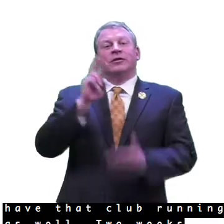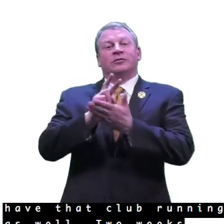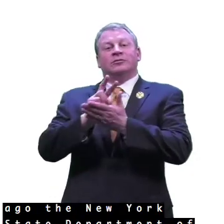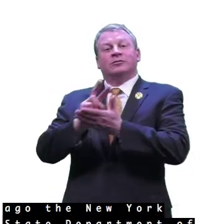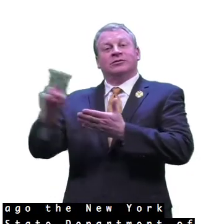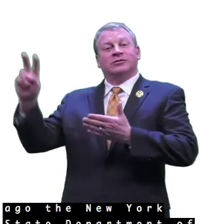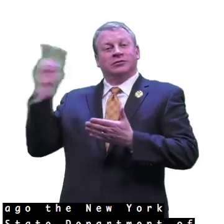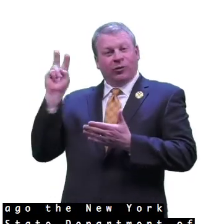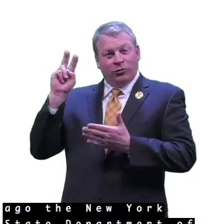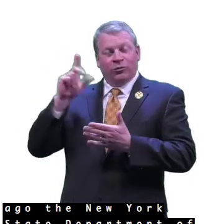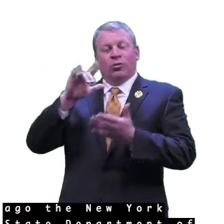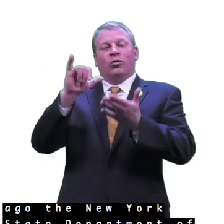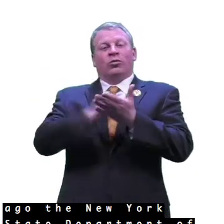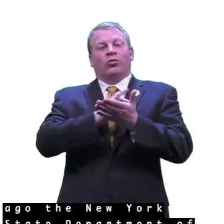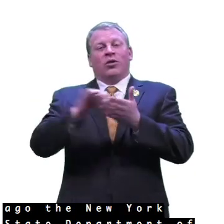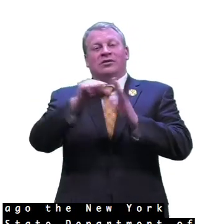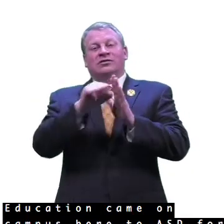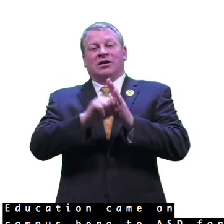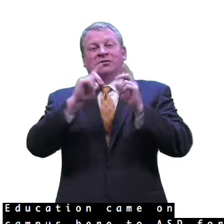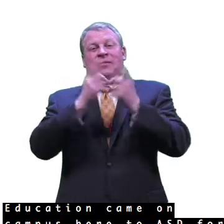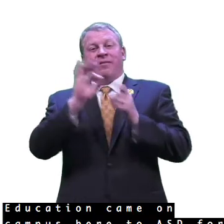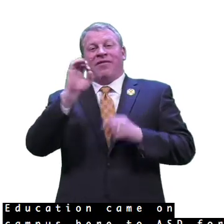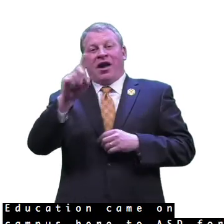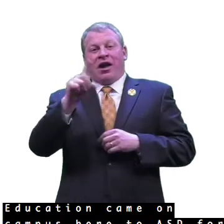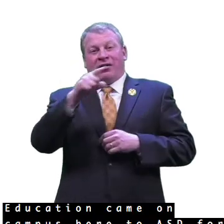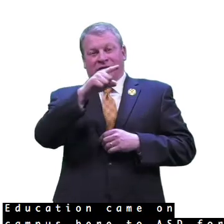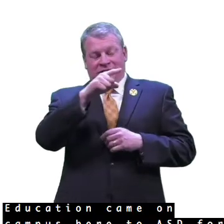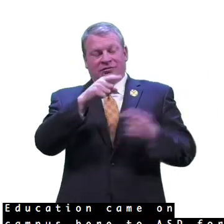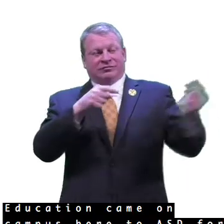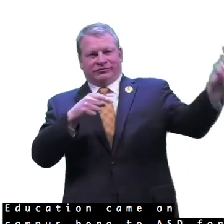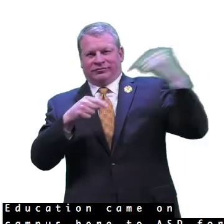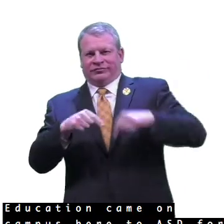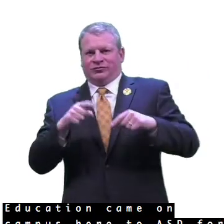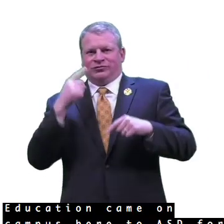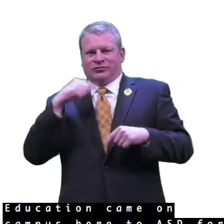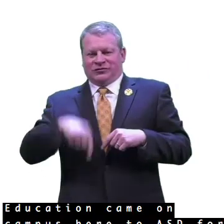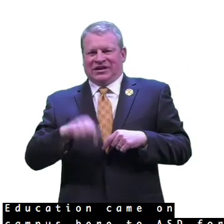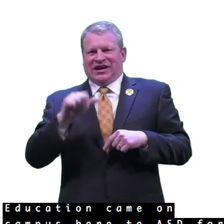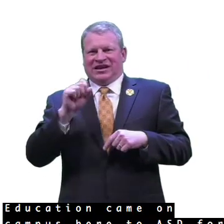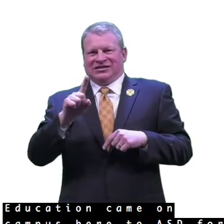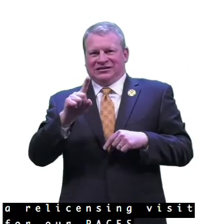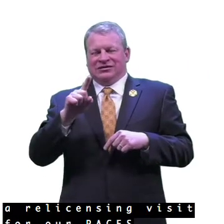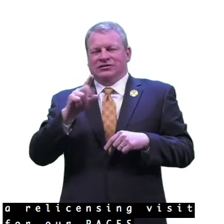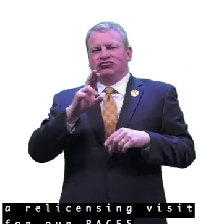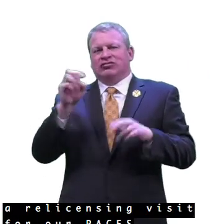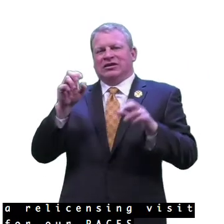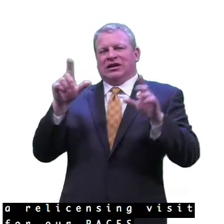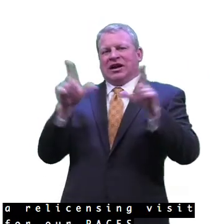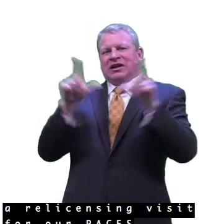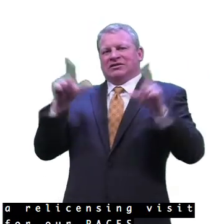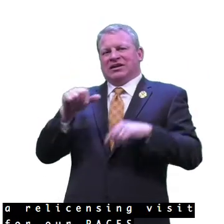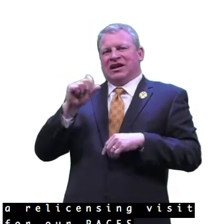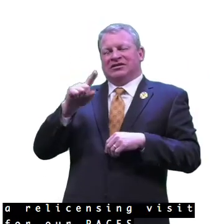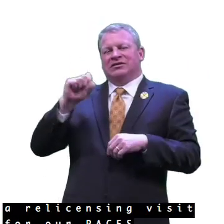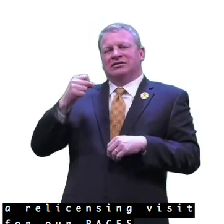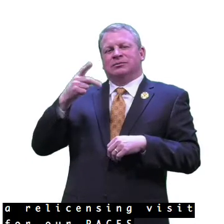weeks ago, the New York State Department of Education came on campus here to ASD for a relicensing visit for our